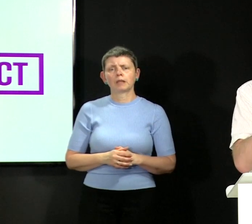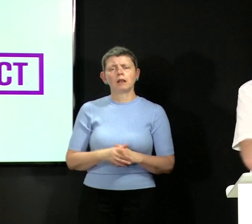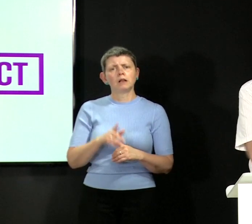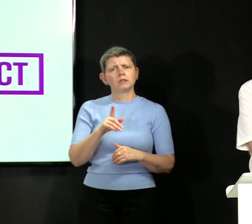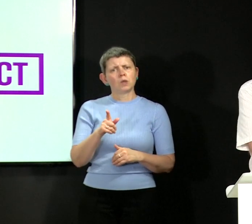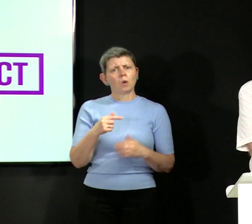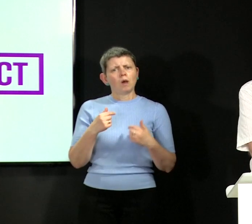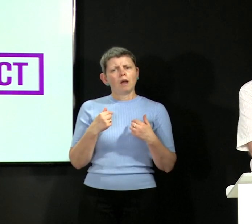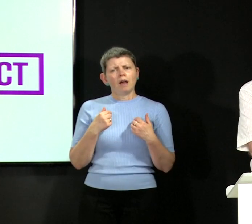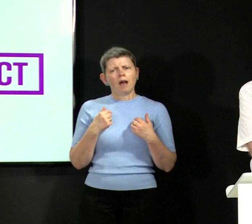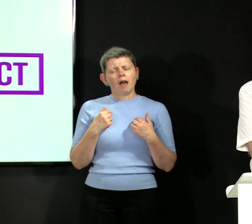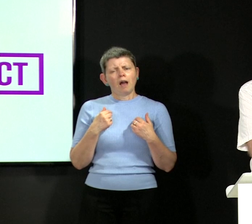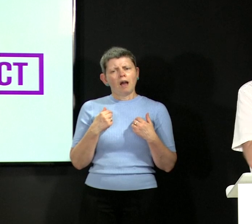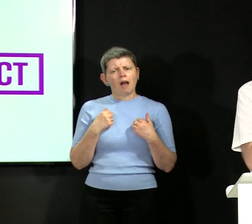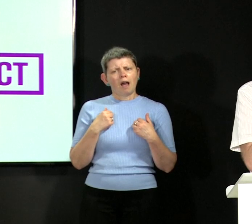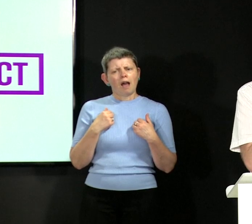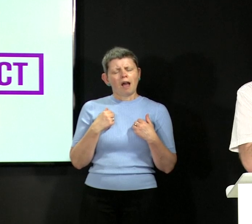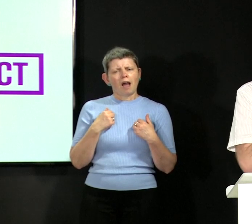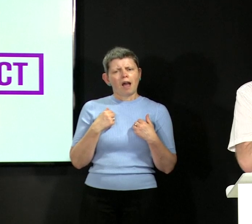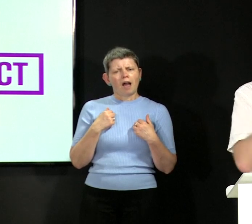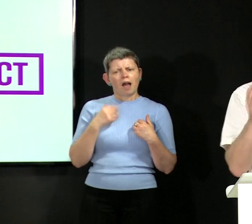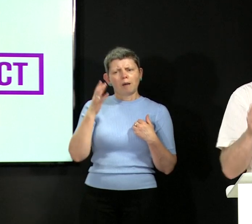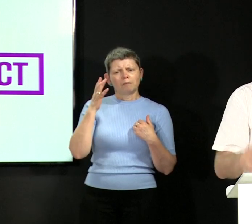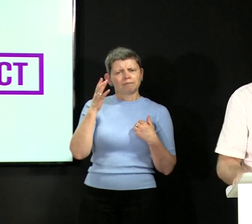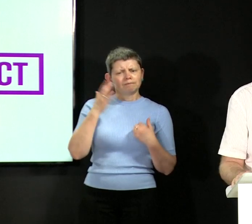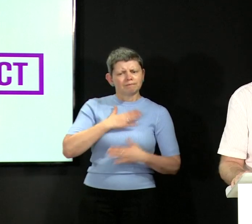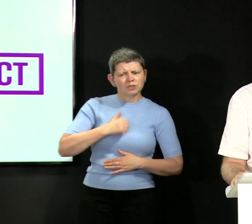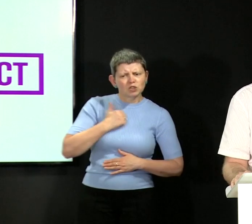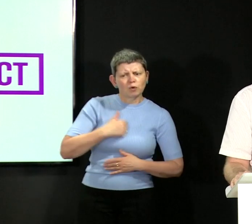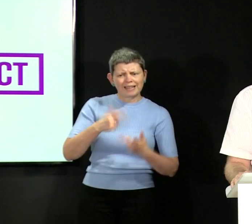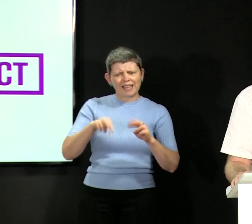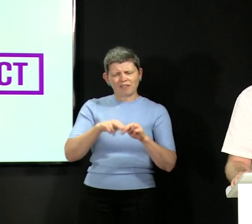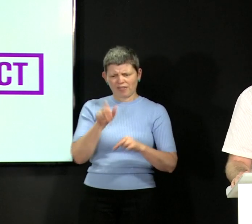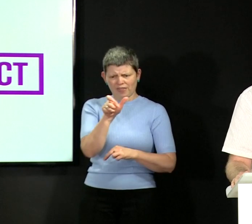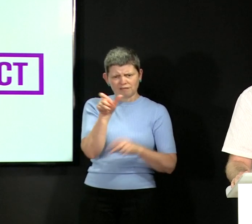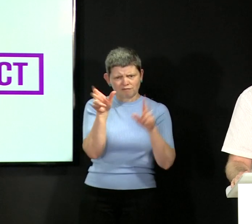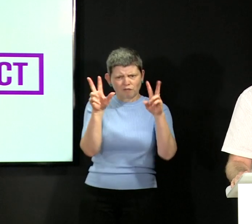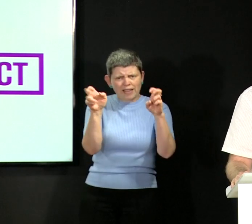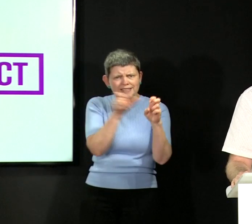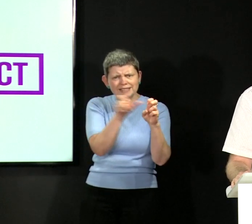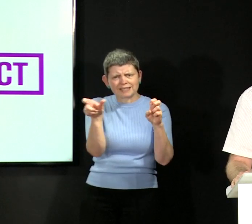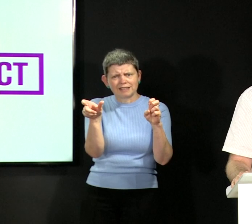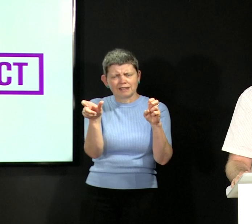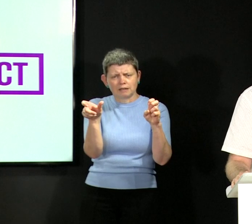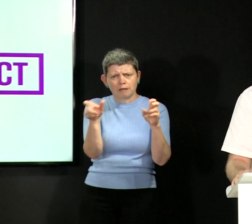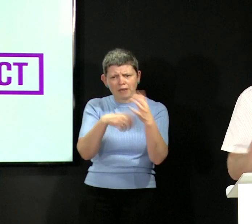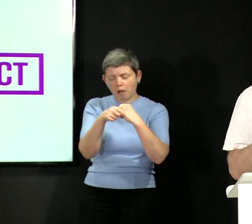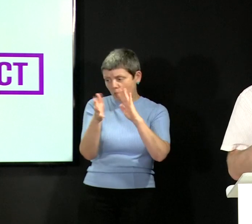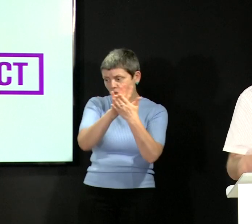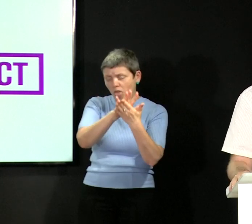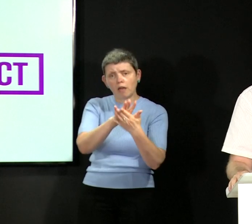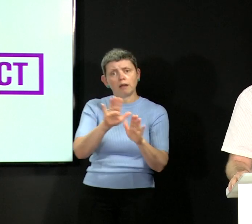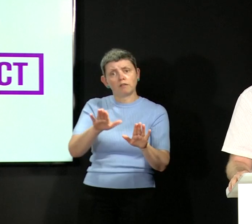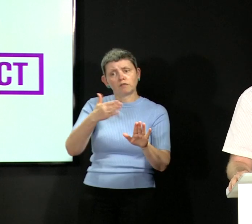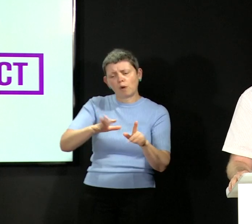So I'm unusually sorry that that word has become something bigger than it was ever intended to be in those early interviews. I